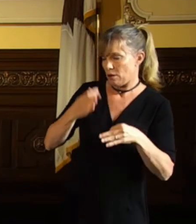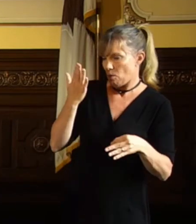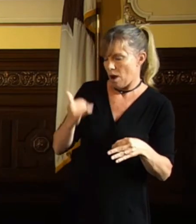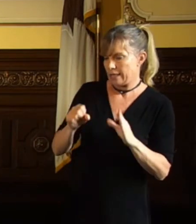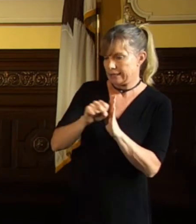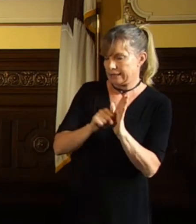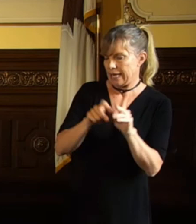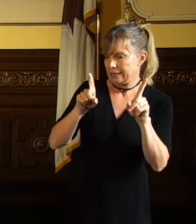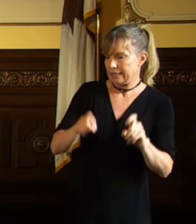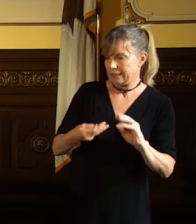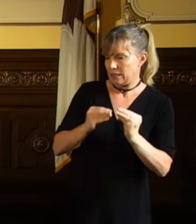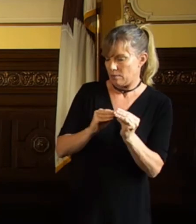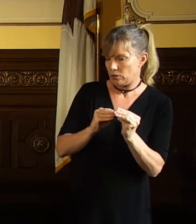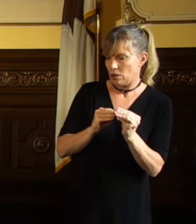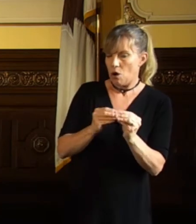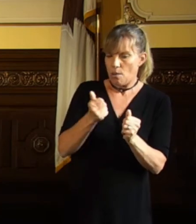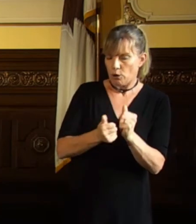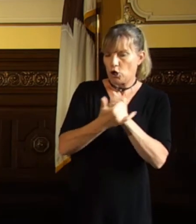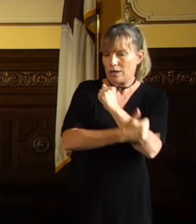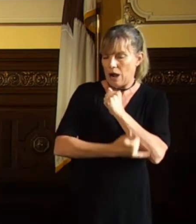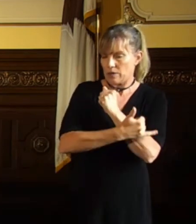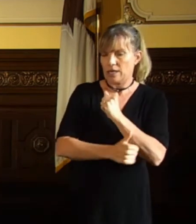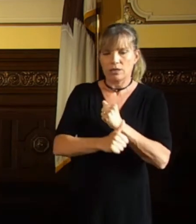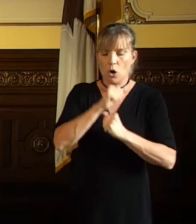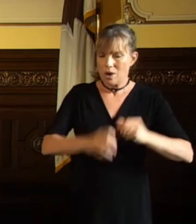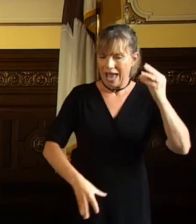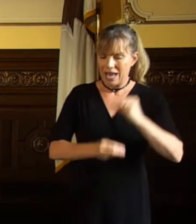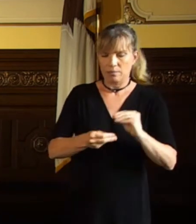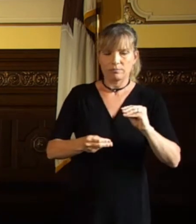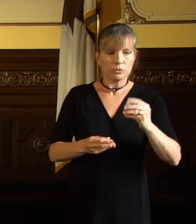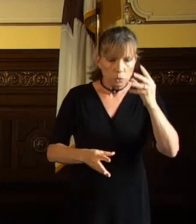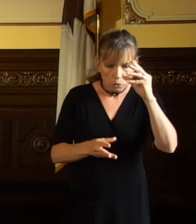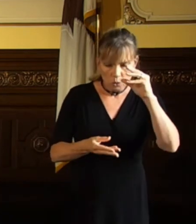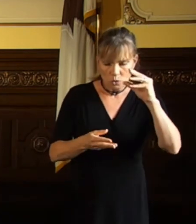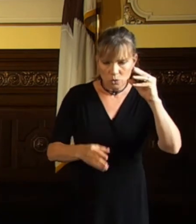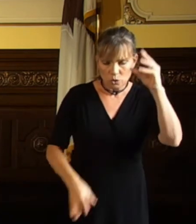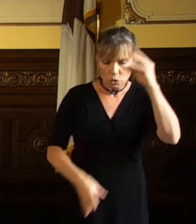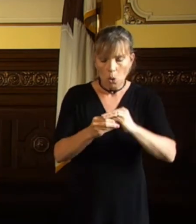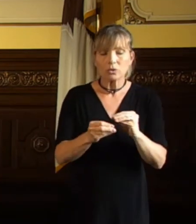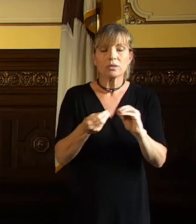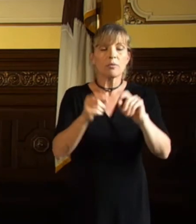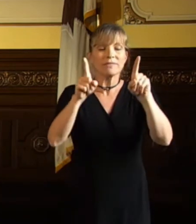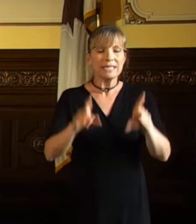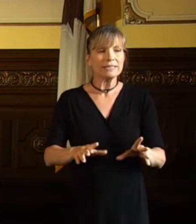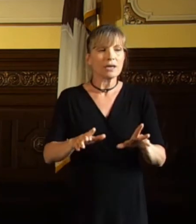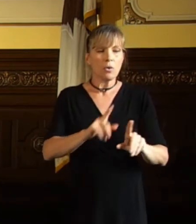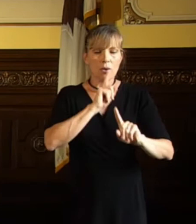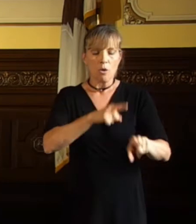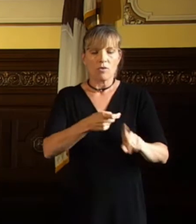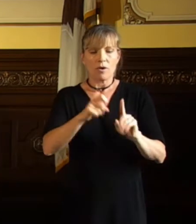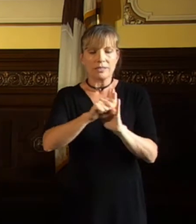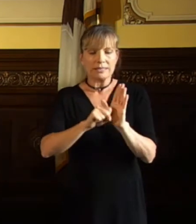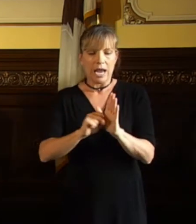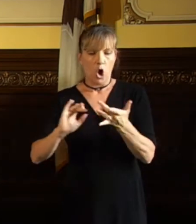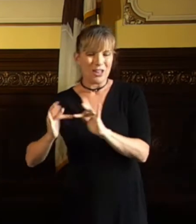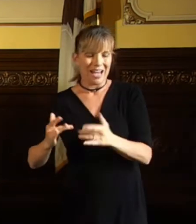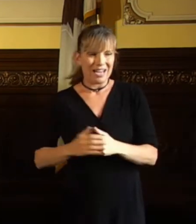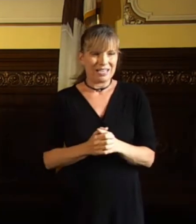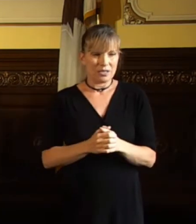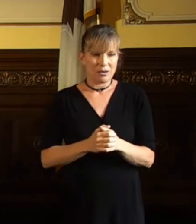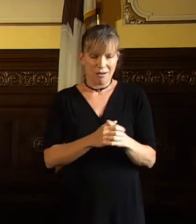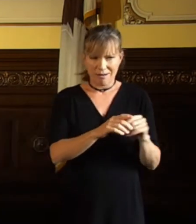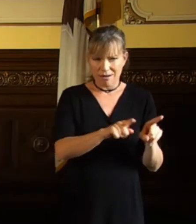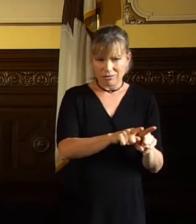why state testing numbers per county do not add up to the total number of tests that were reported by the state online.